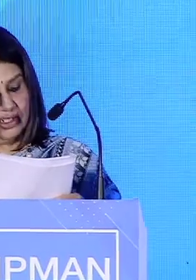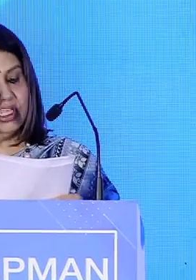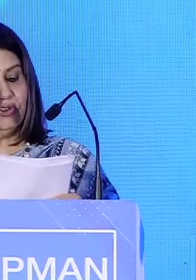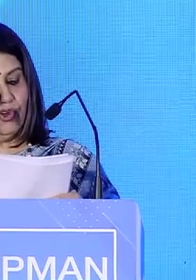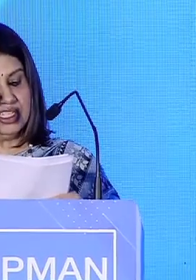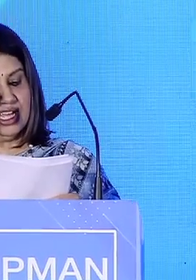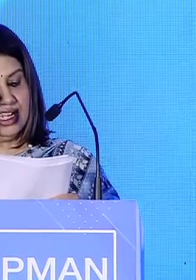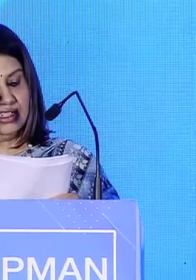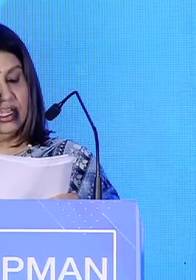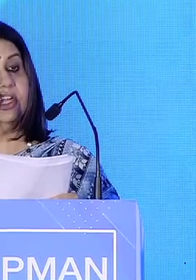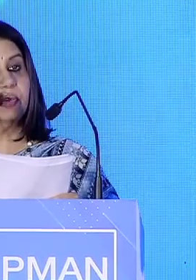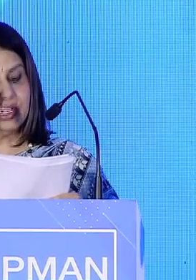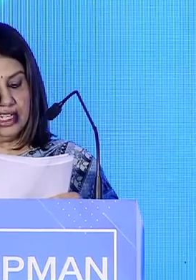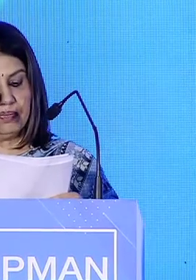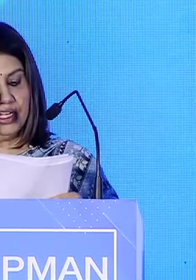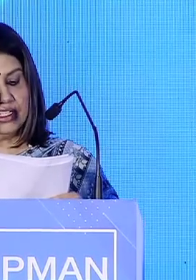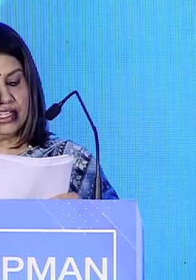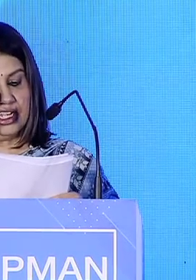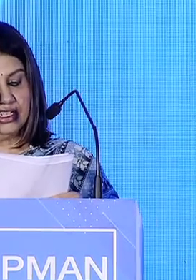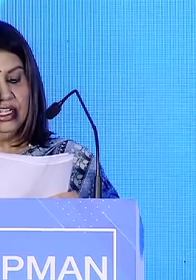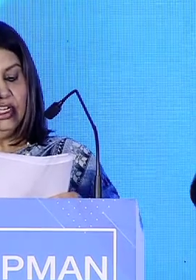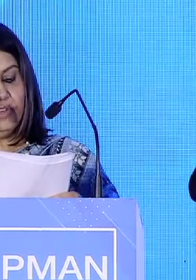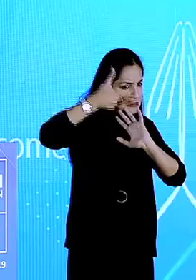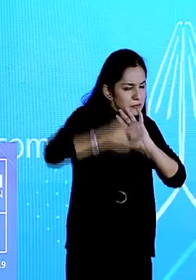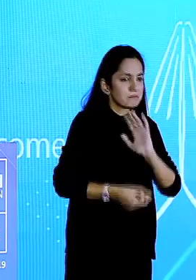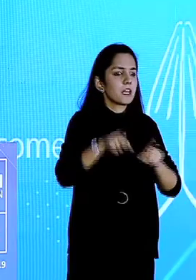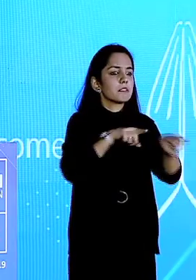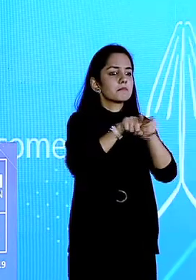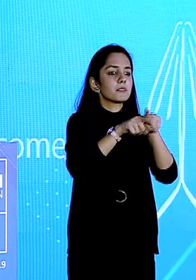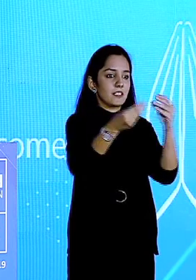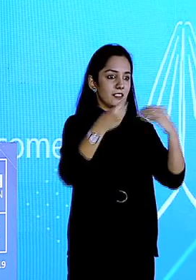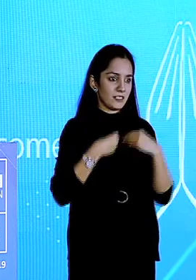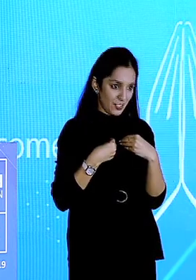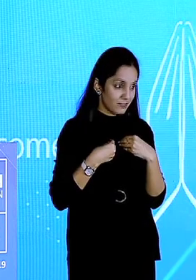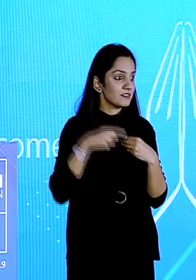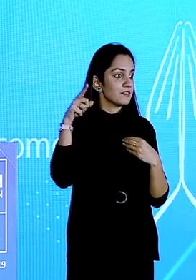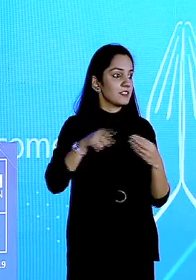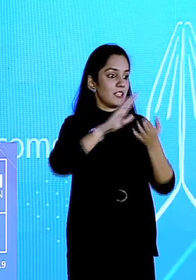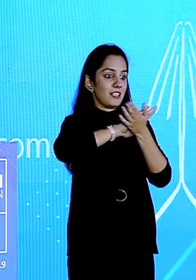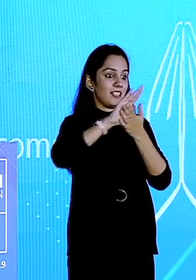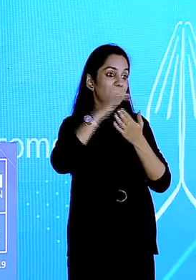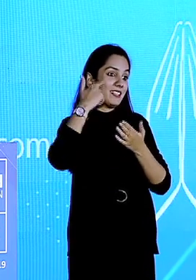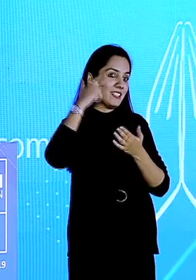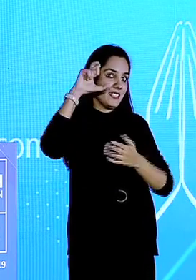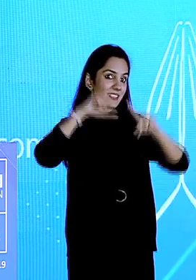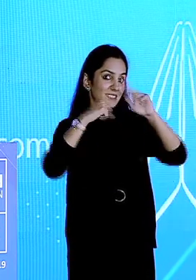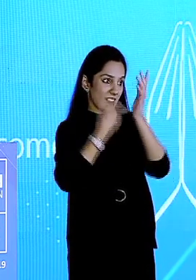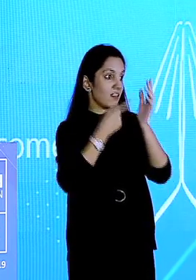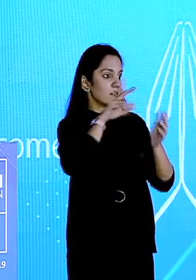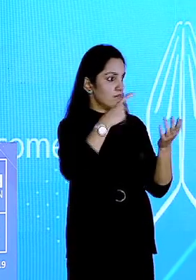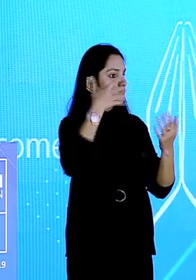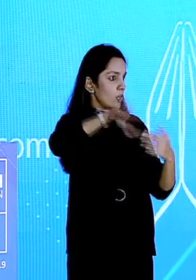to reinforce that and to get a deeper insight. We have a keynote address by Mr. Hector Mento,